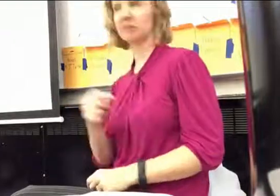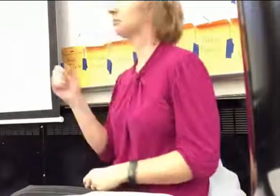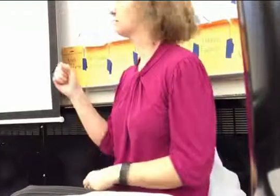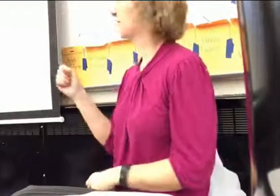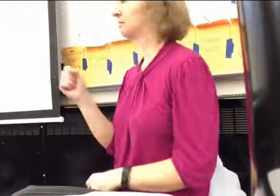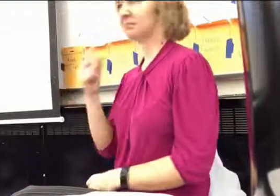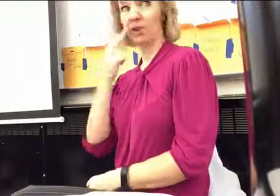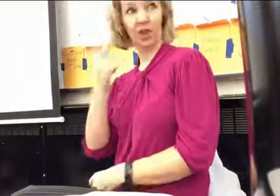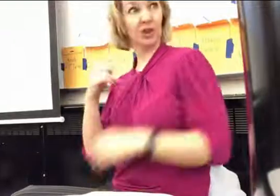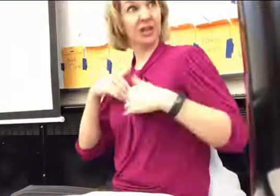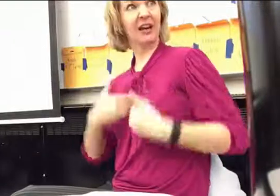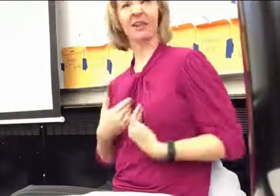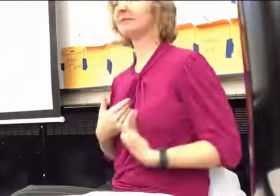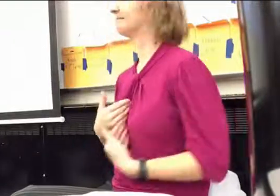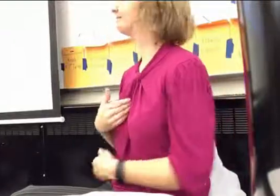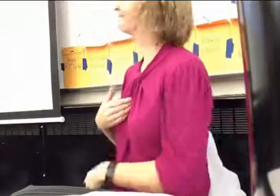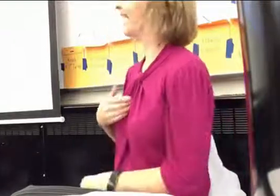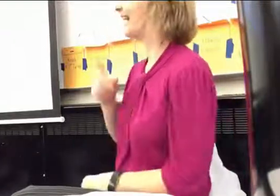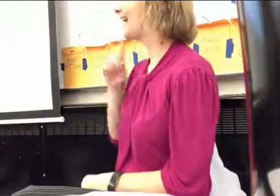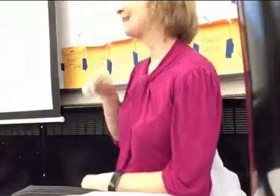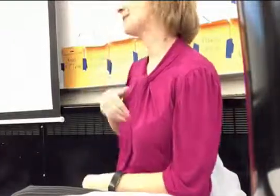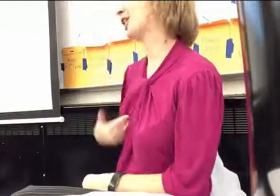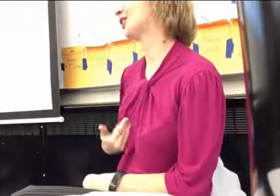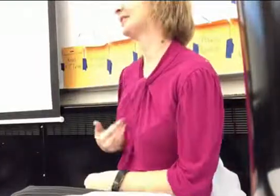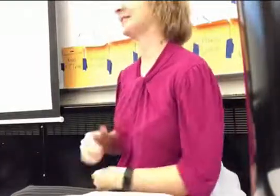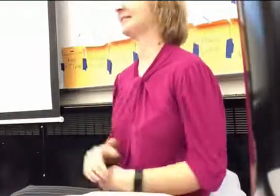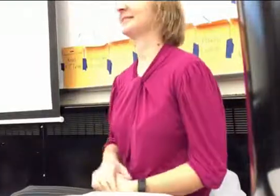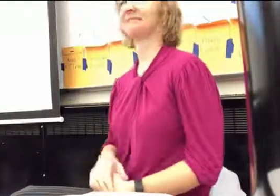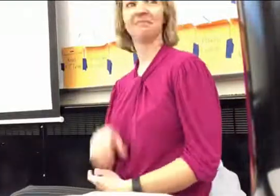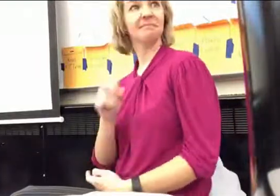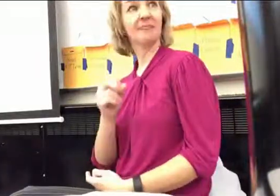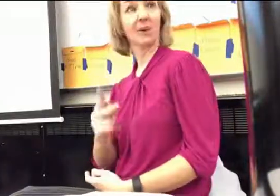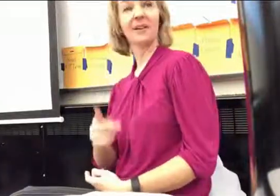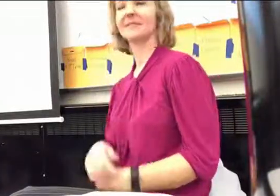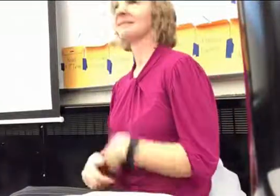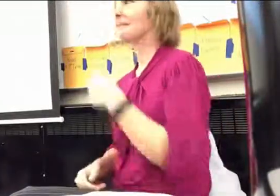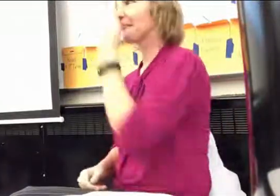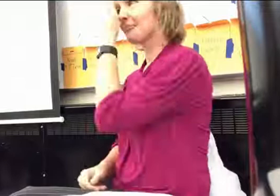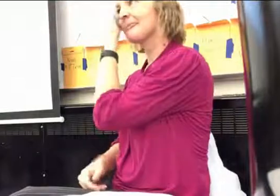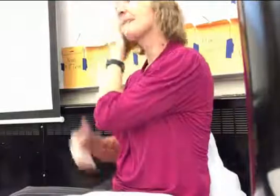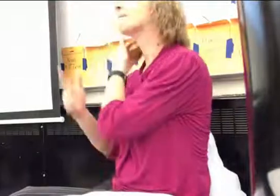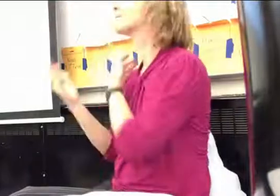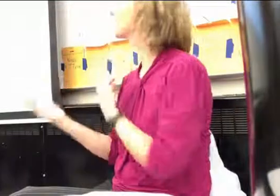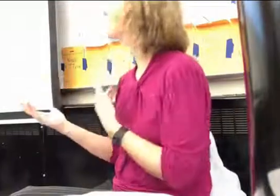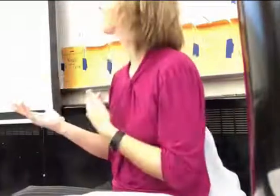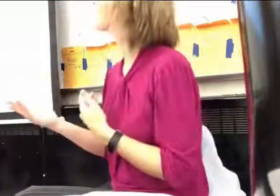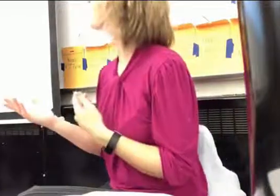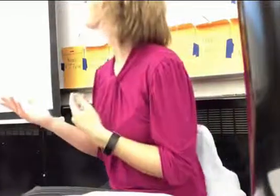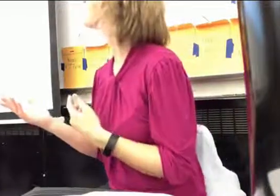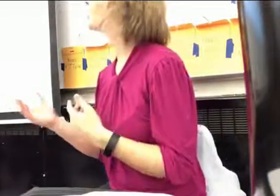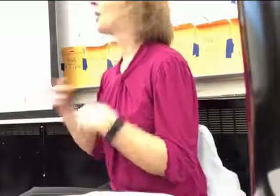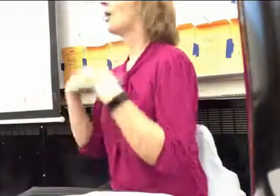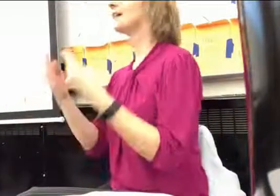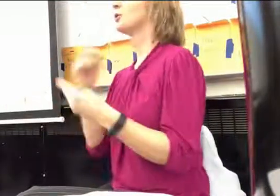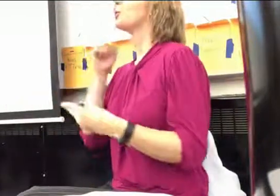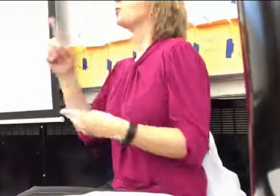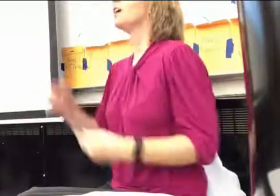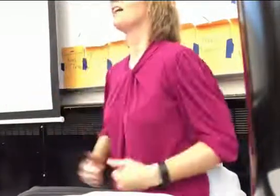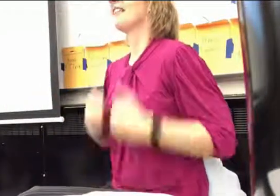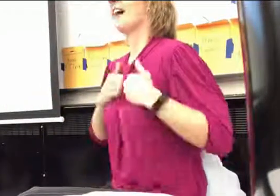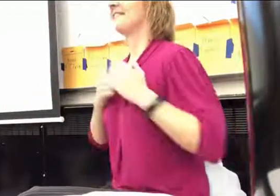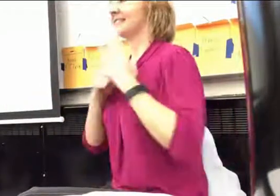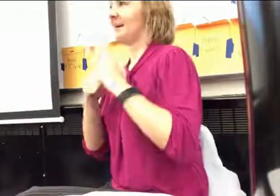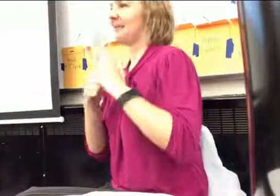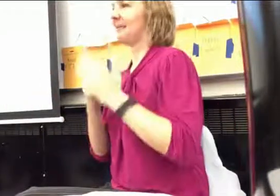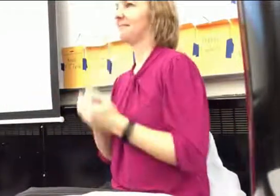bit tired. Yeah. Okay. So let's give you a real life example.